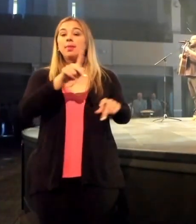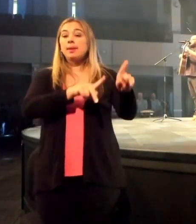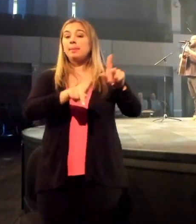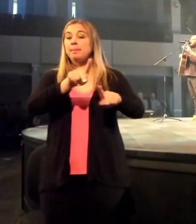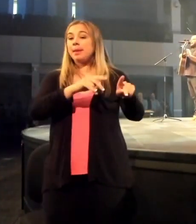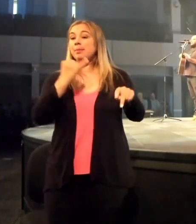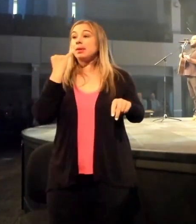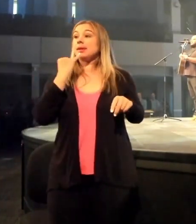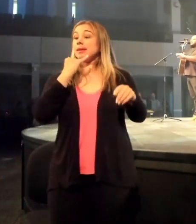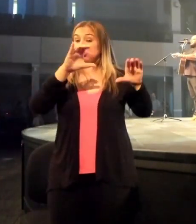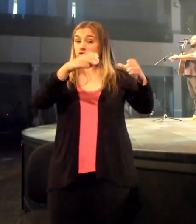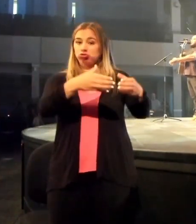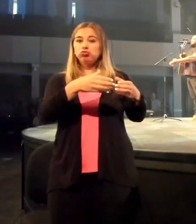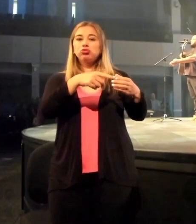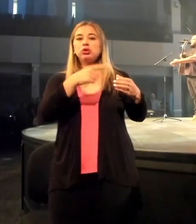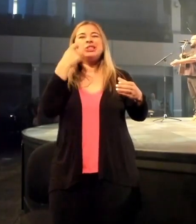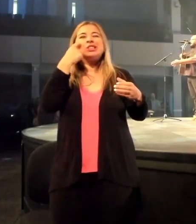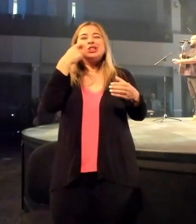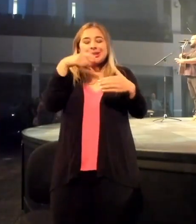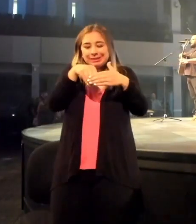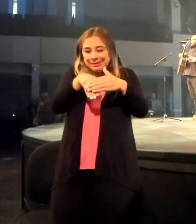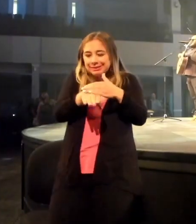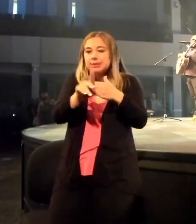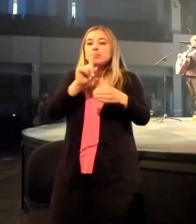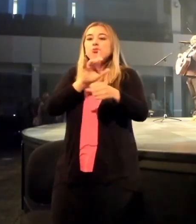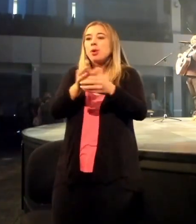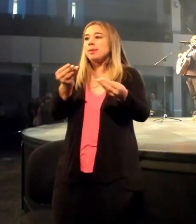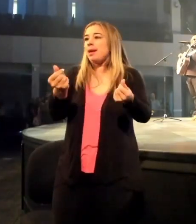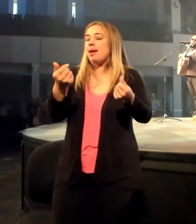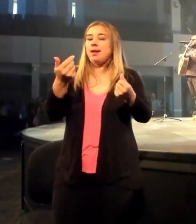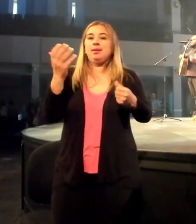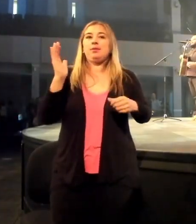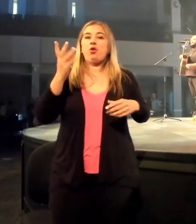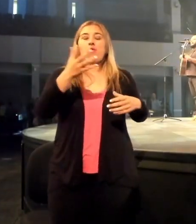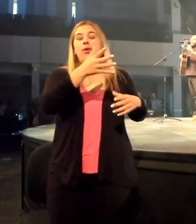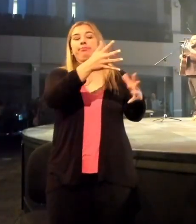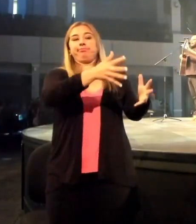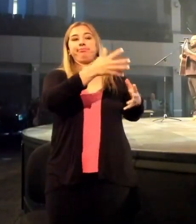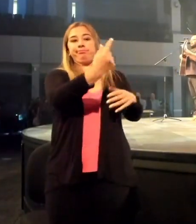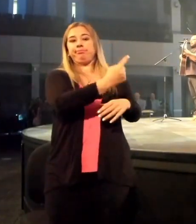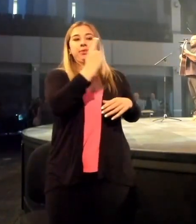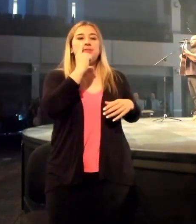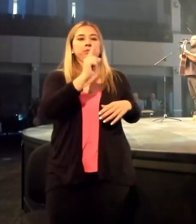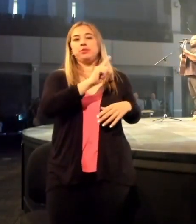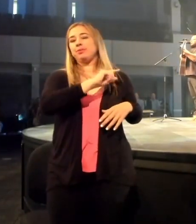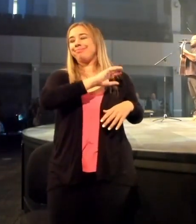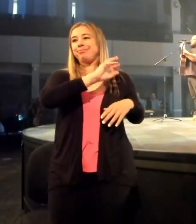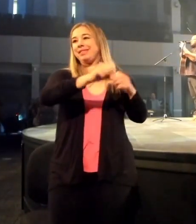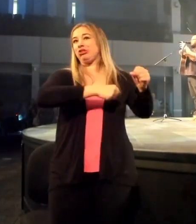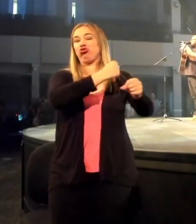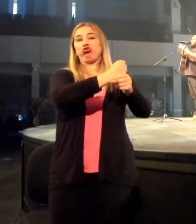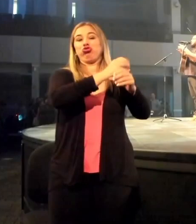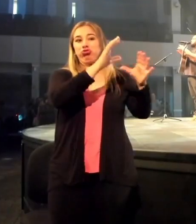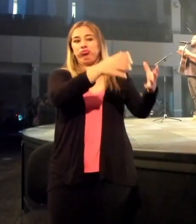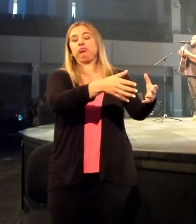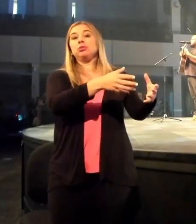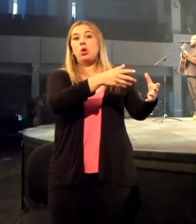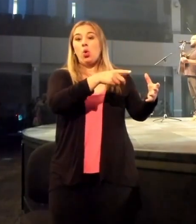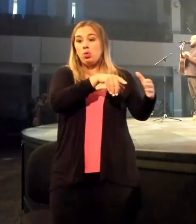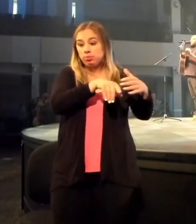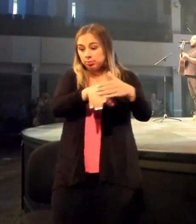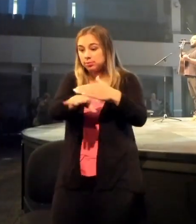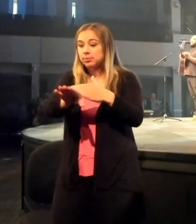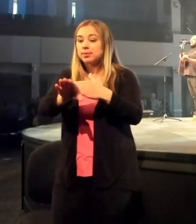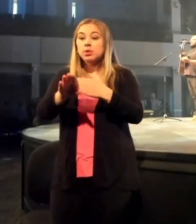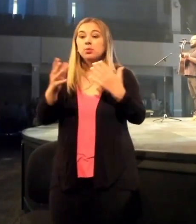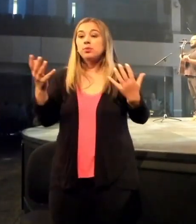people of Israel, they had just entered the promised land after being in exile for 40 years, and they encountered one of their first true big obstacles, which